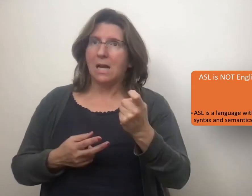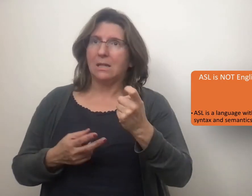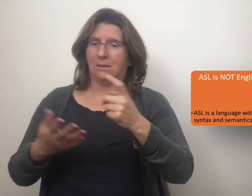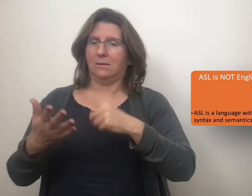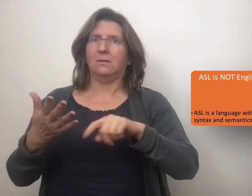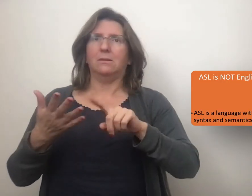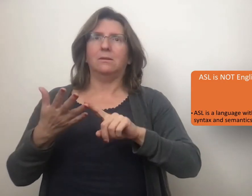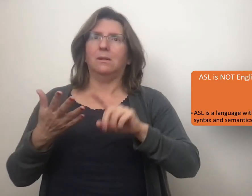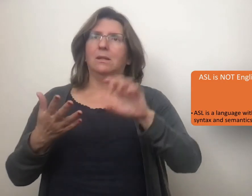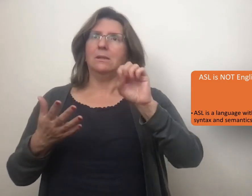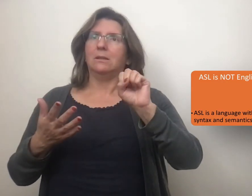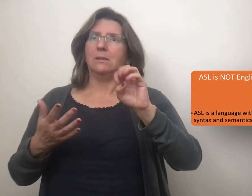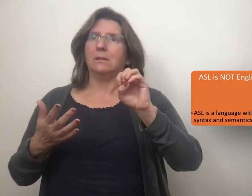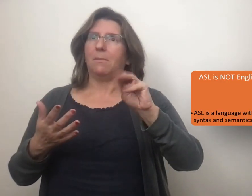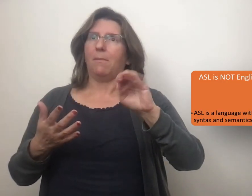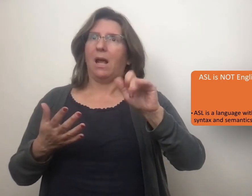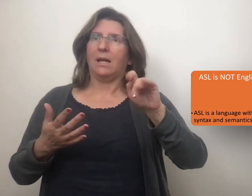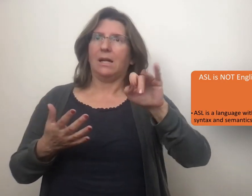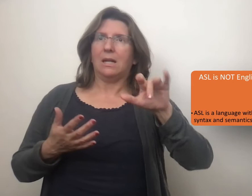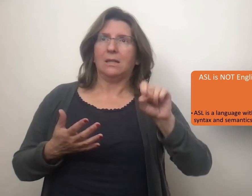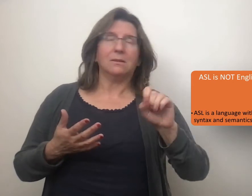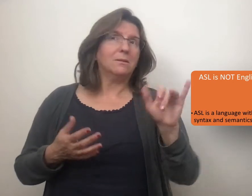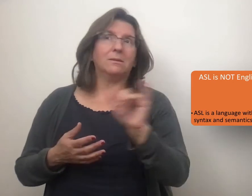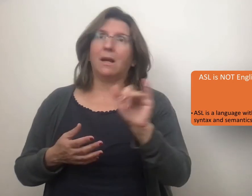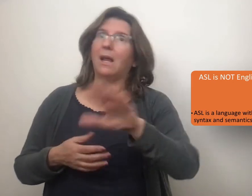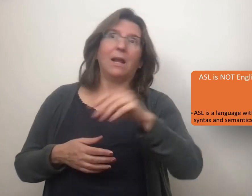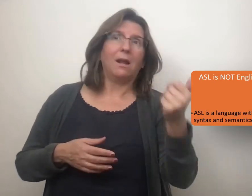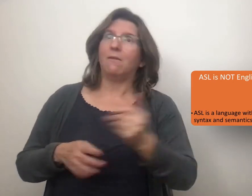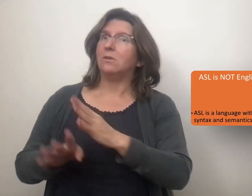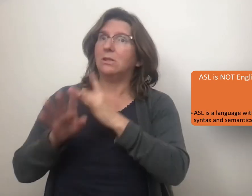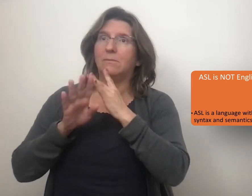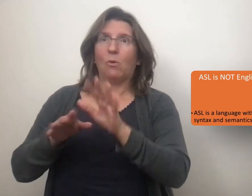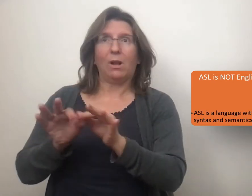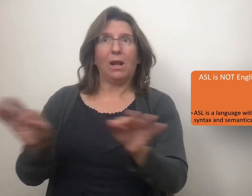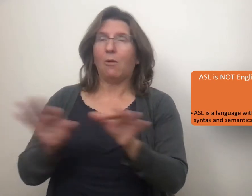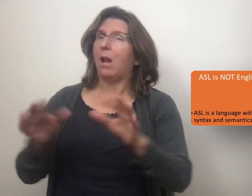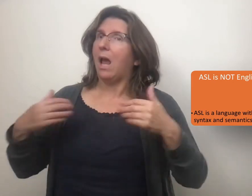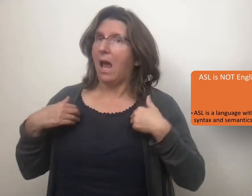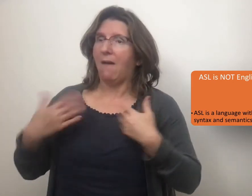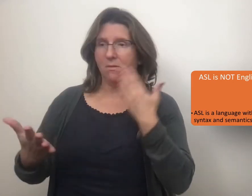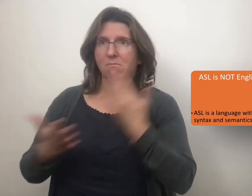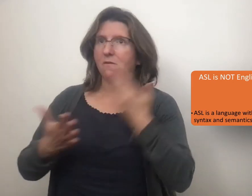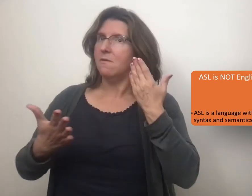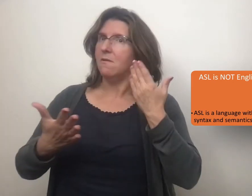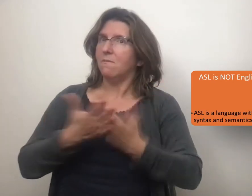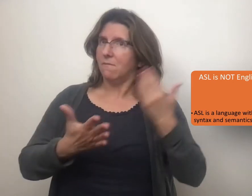own phonology, morphology, syntax, and semantics, just like every